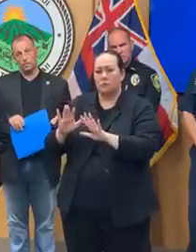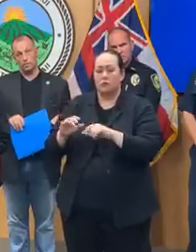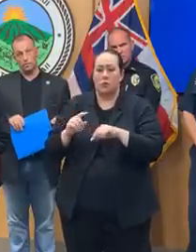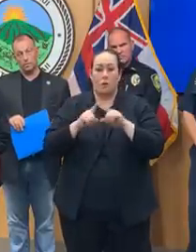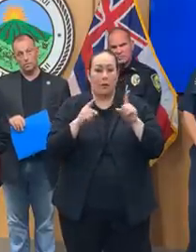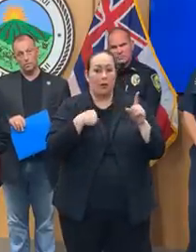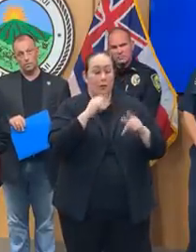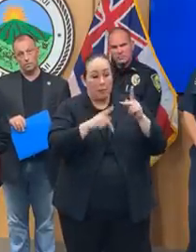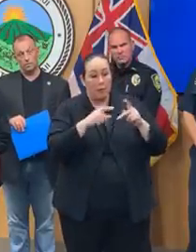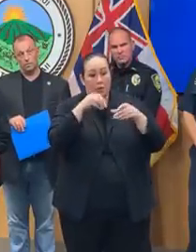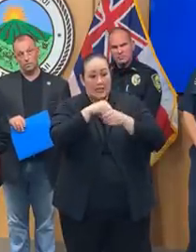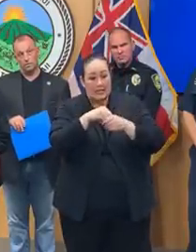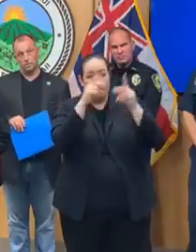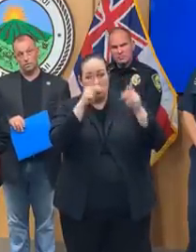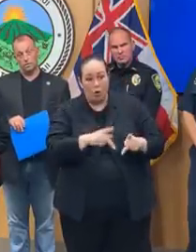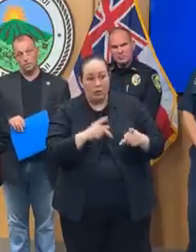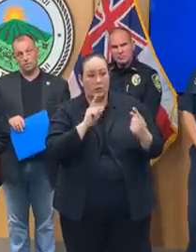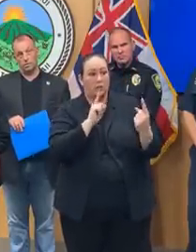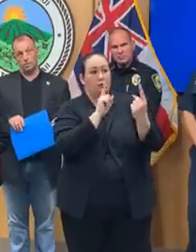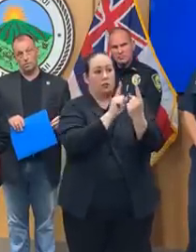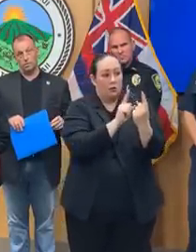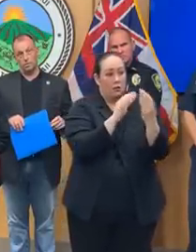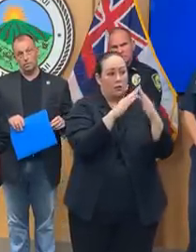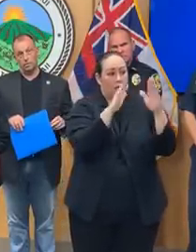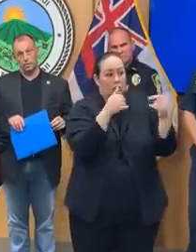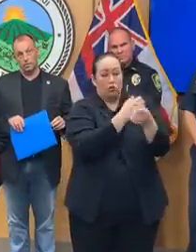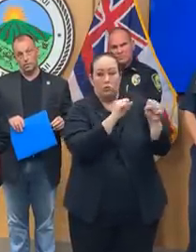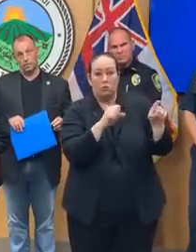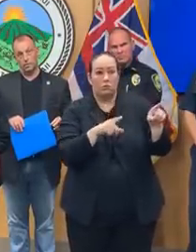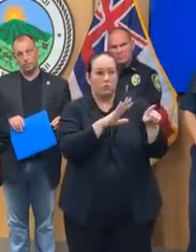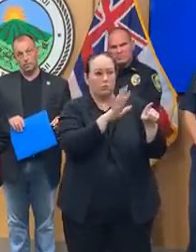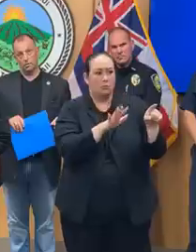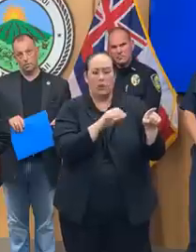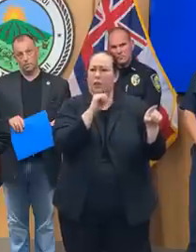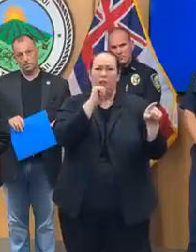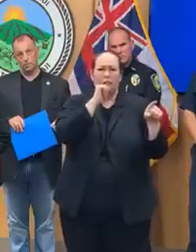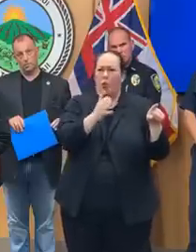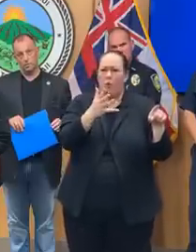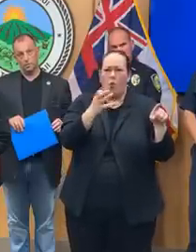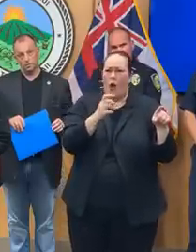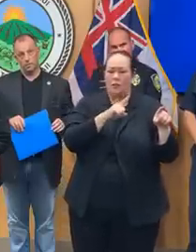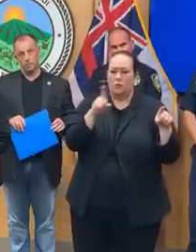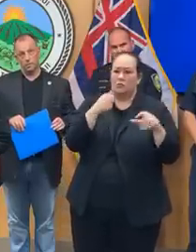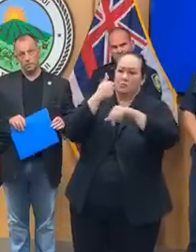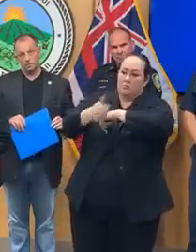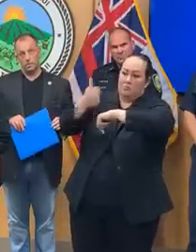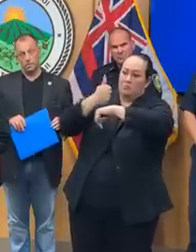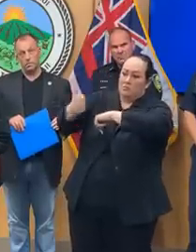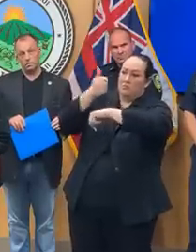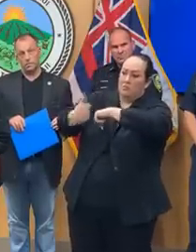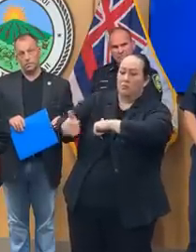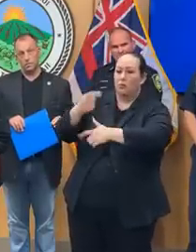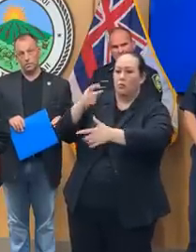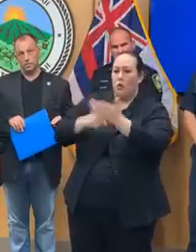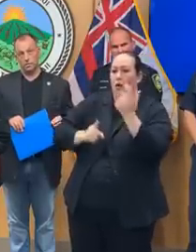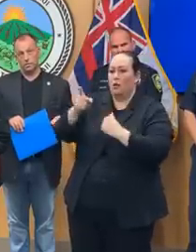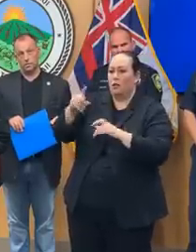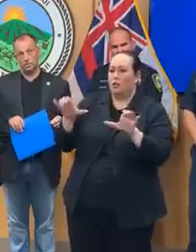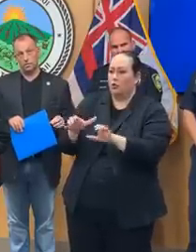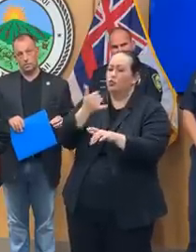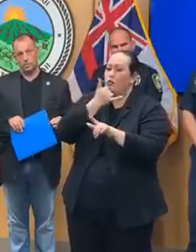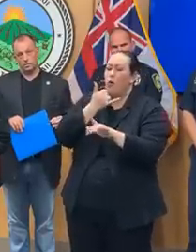have spoken with, and there's been quite a few of them, are not interested in hanging somebody for what they did wrong.